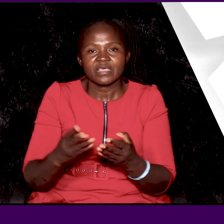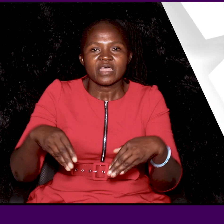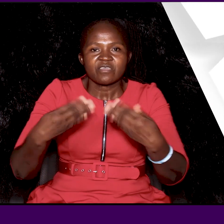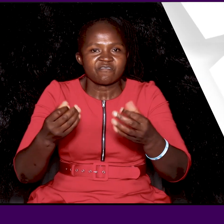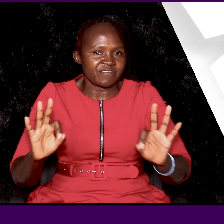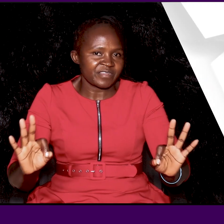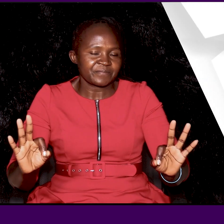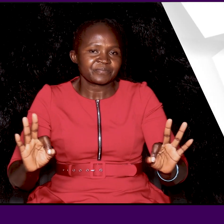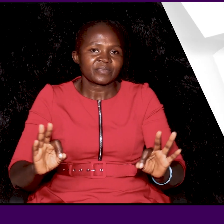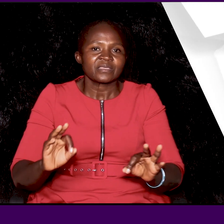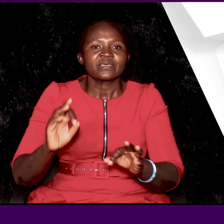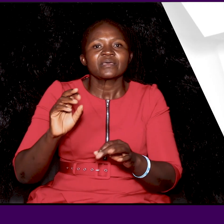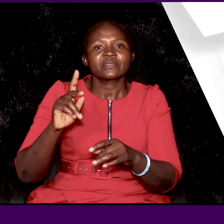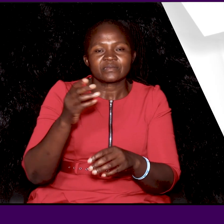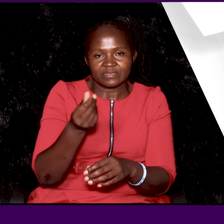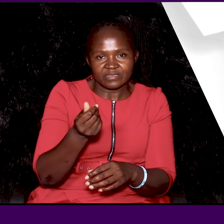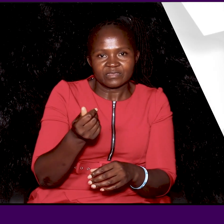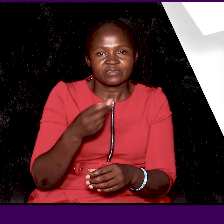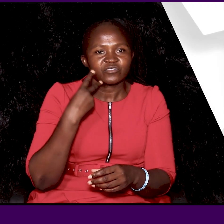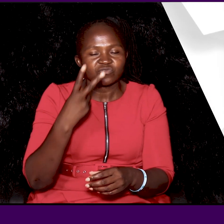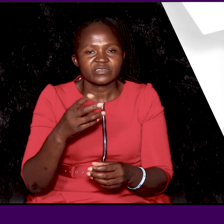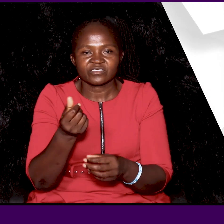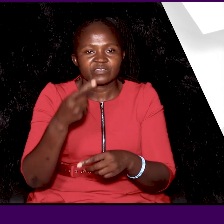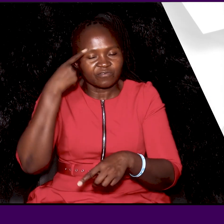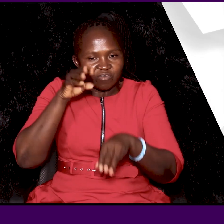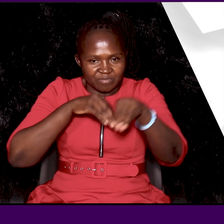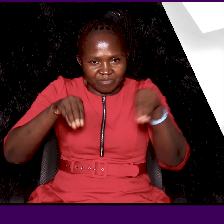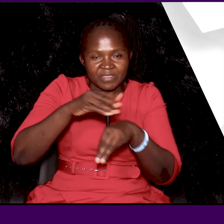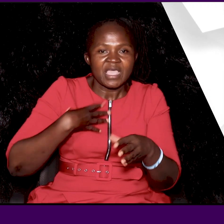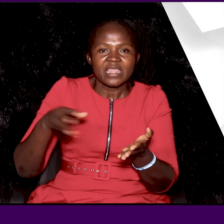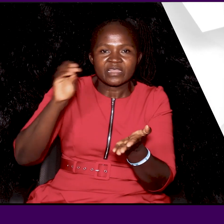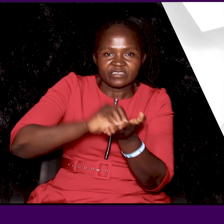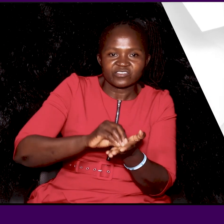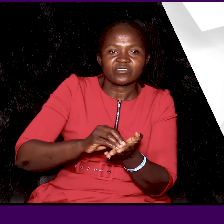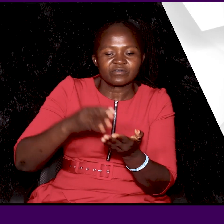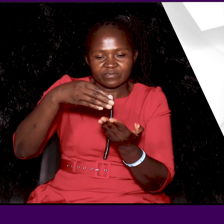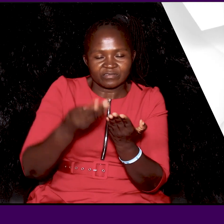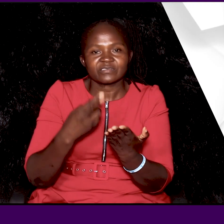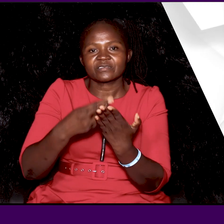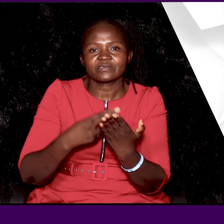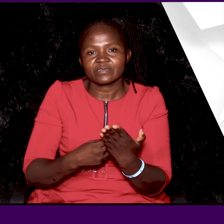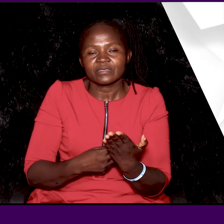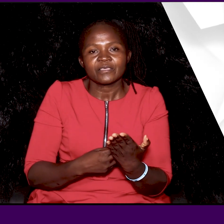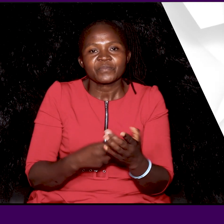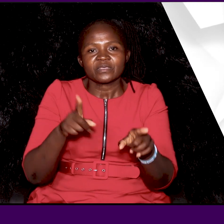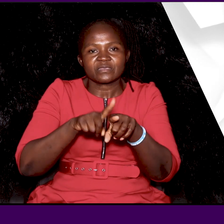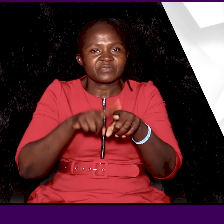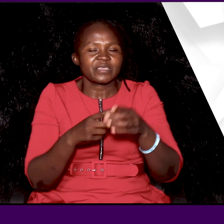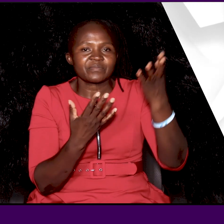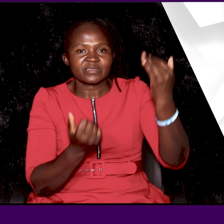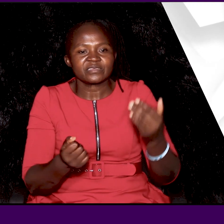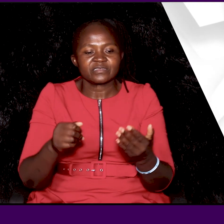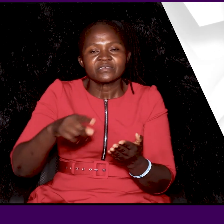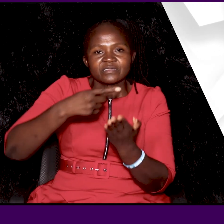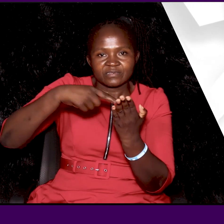for free, and Kenya 200 shillings for replacement and additional transcripts. You will also need